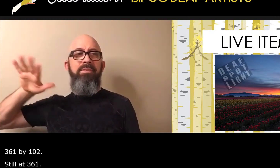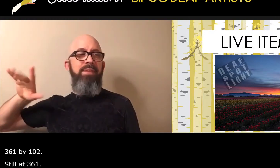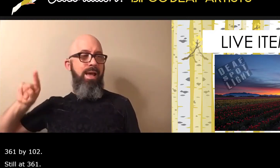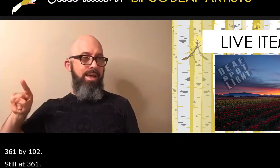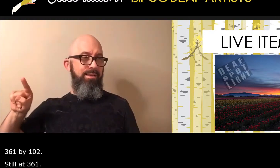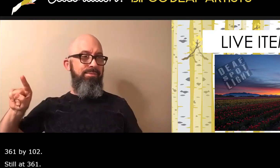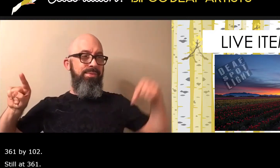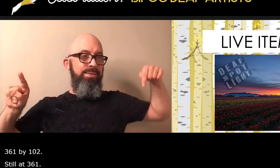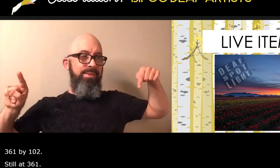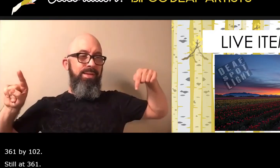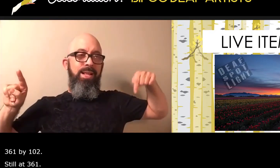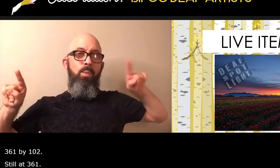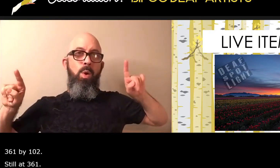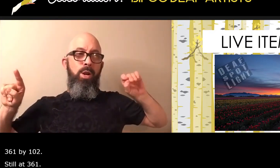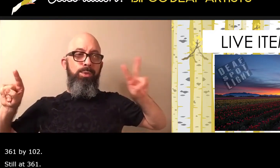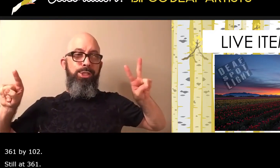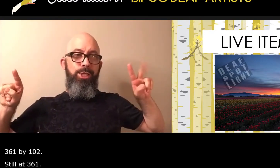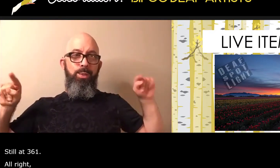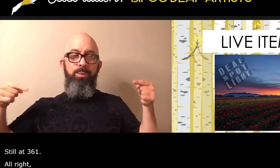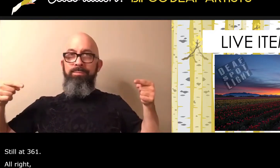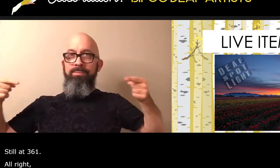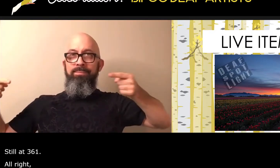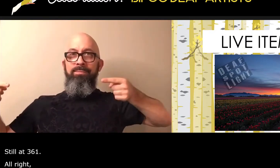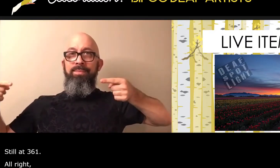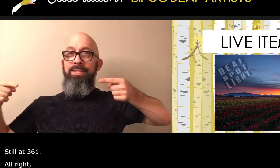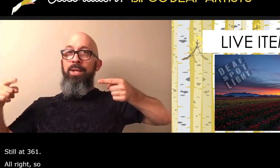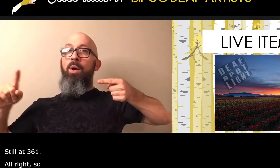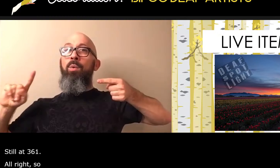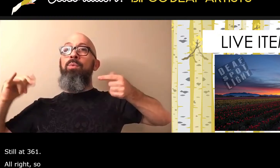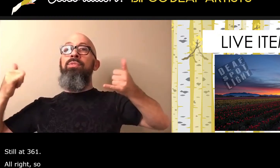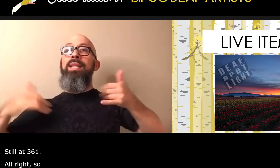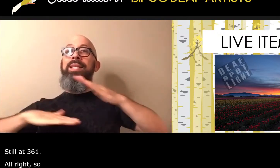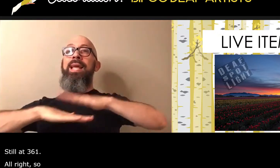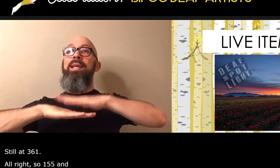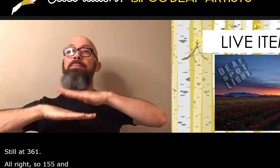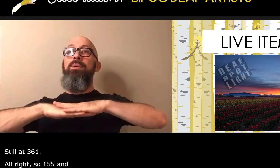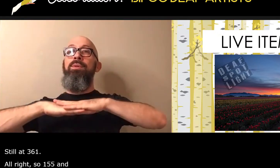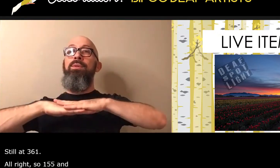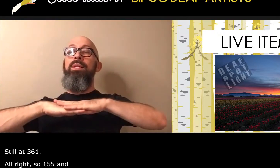All right, so 155 and 102